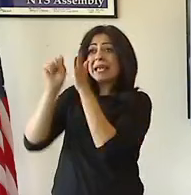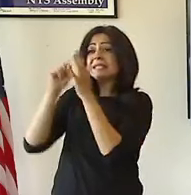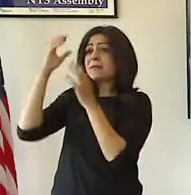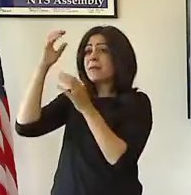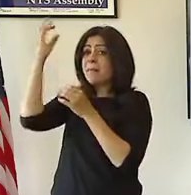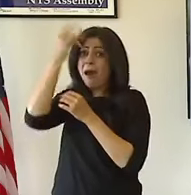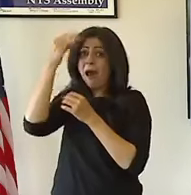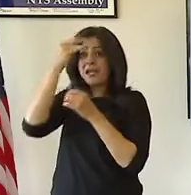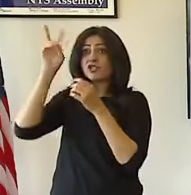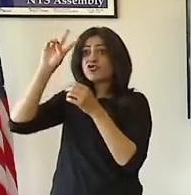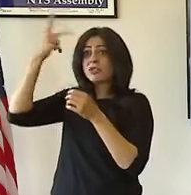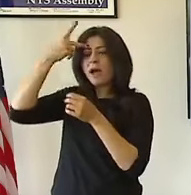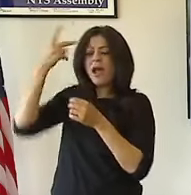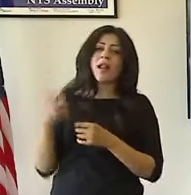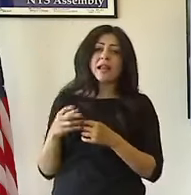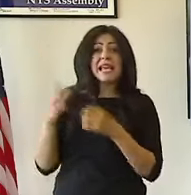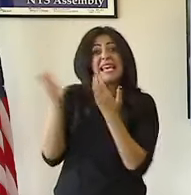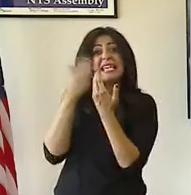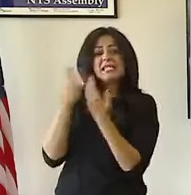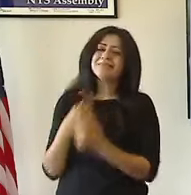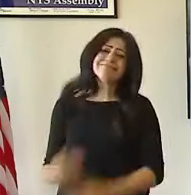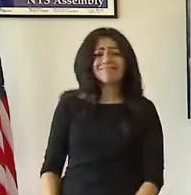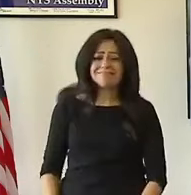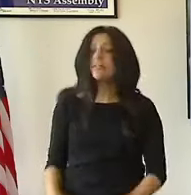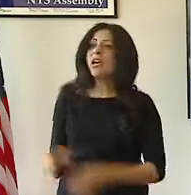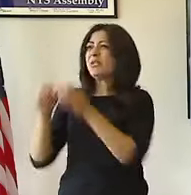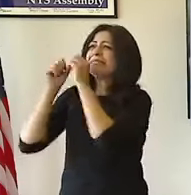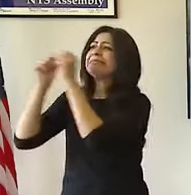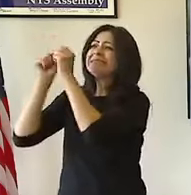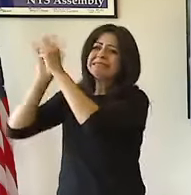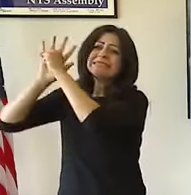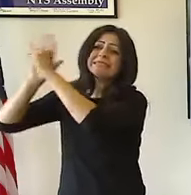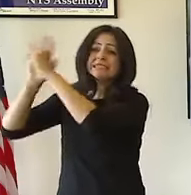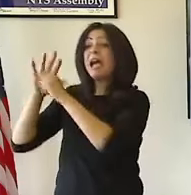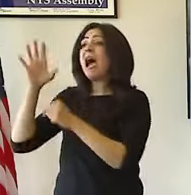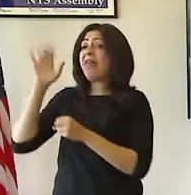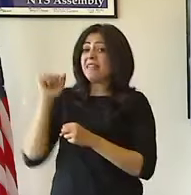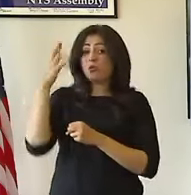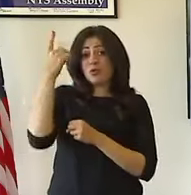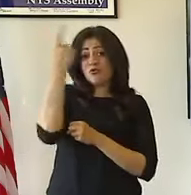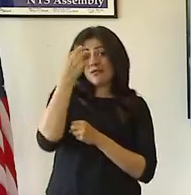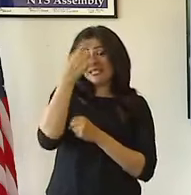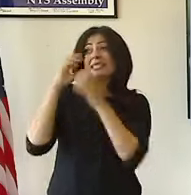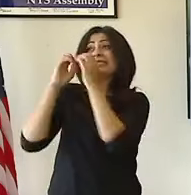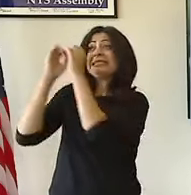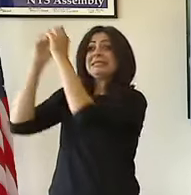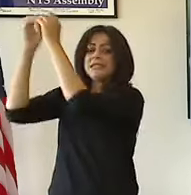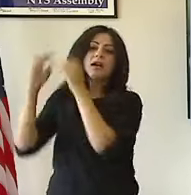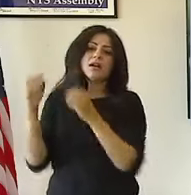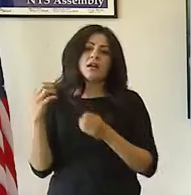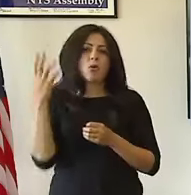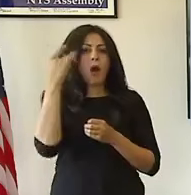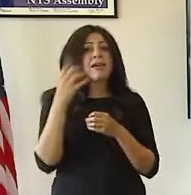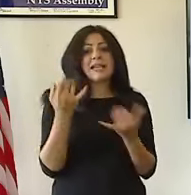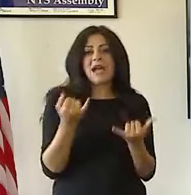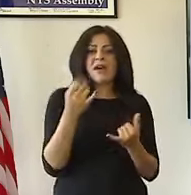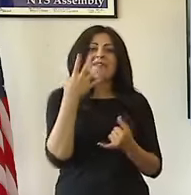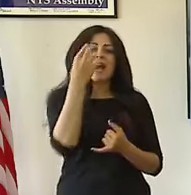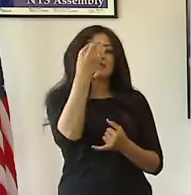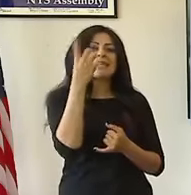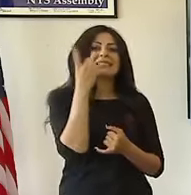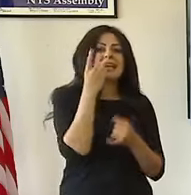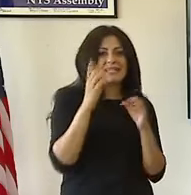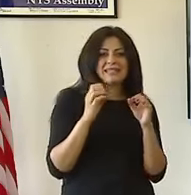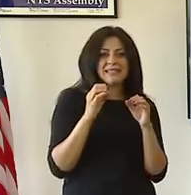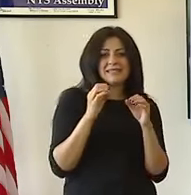It's how we advance the open dining capacity. It's one of the things that I do believe you're going to see some advancement in some of these other categories.